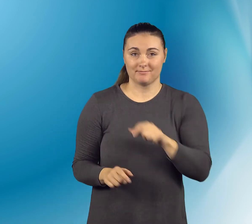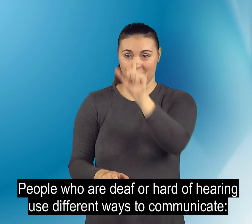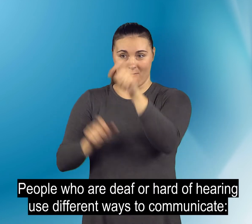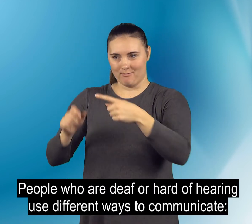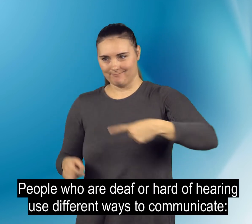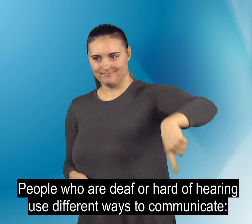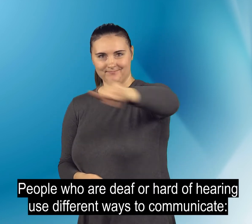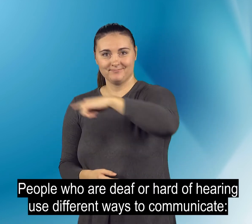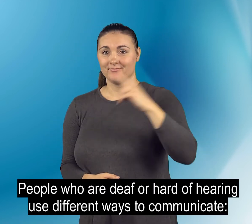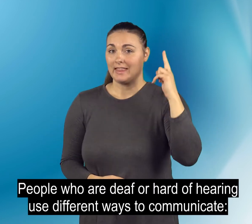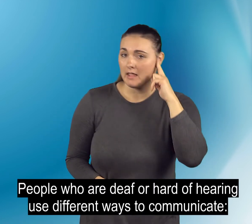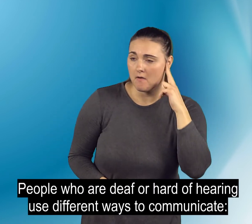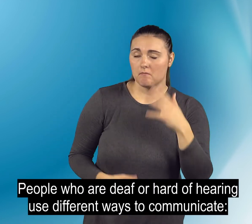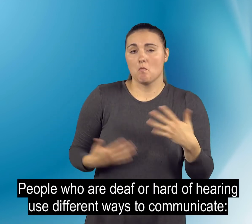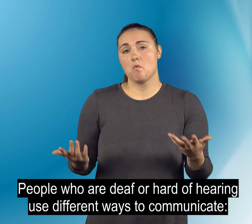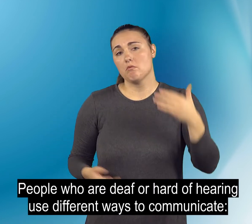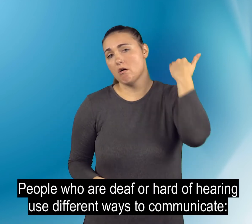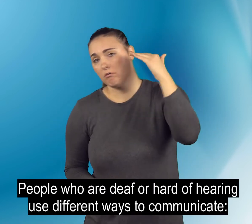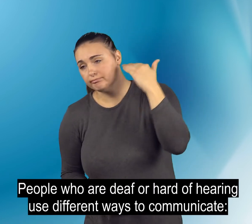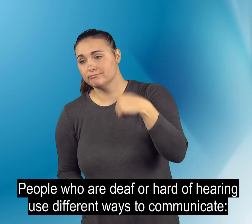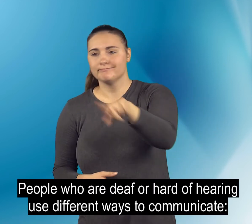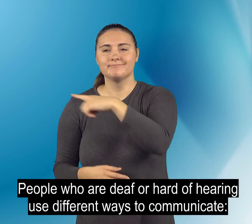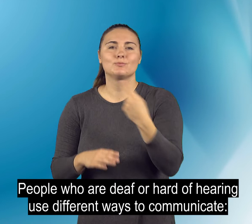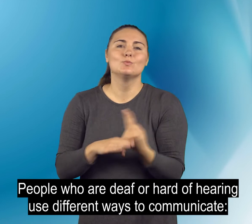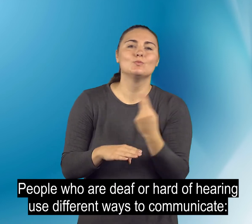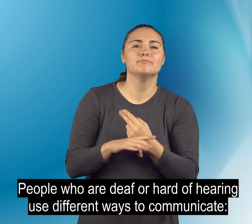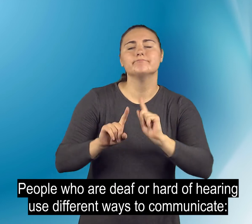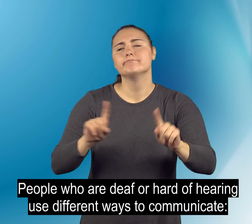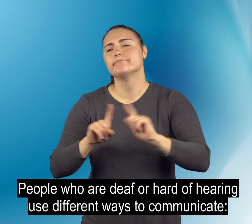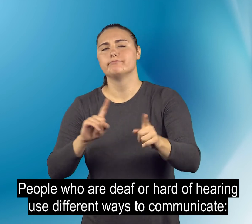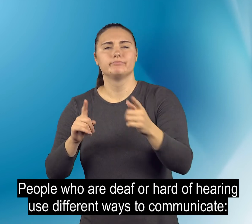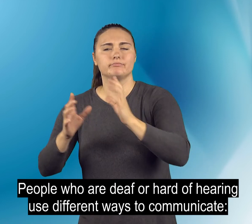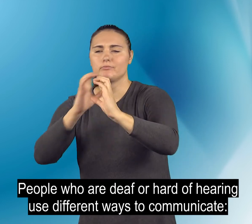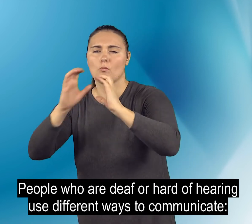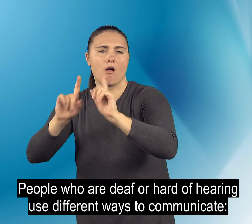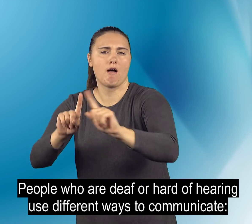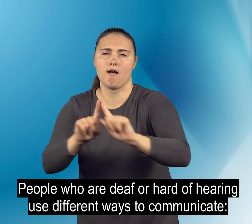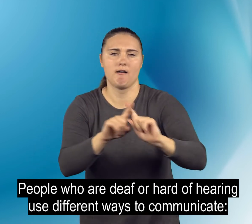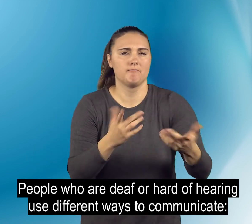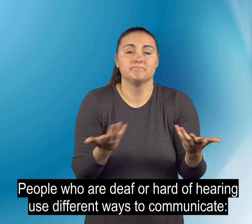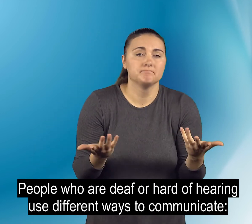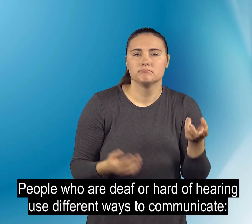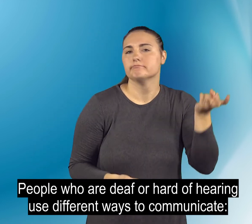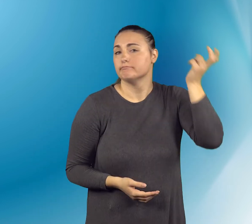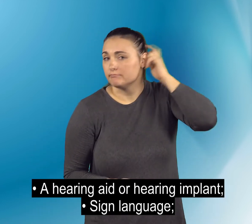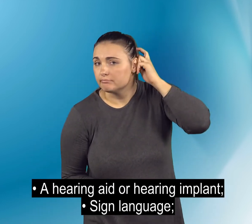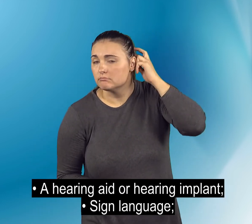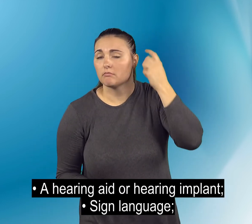People who are deaf or hard of hearing use different ways to communicate. A hearing aid or